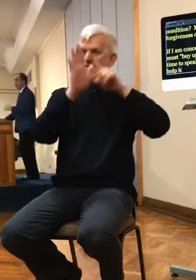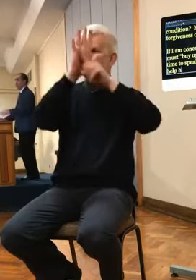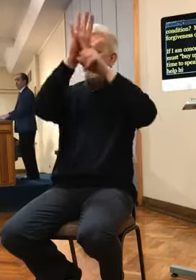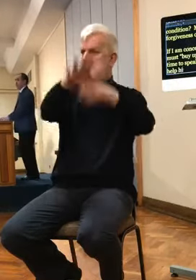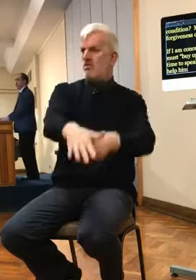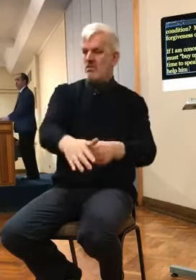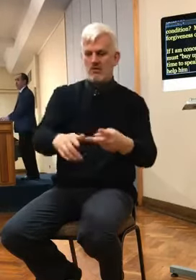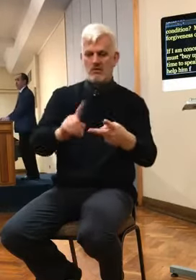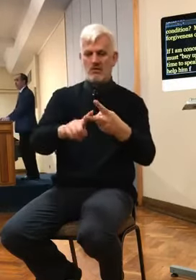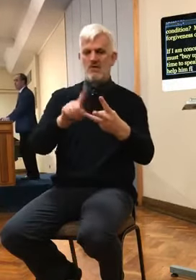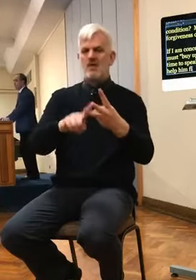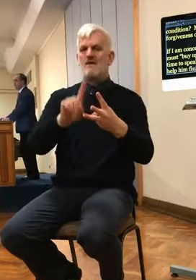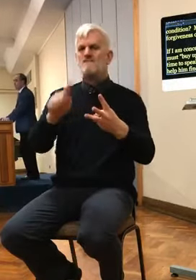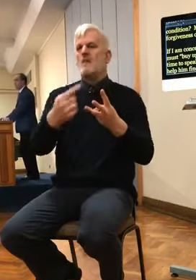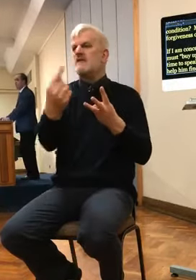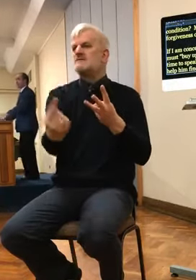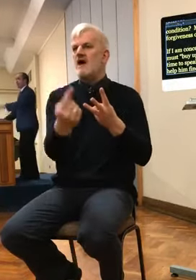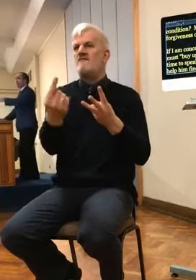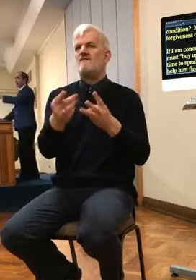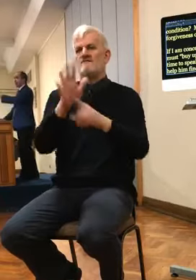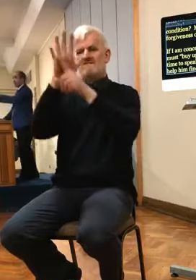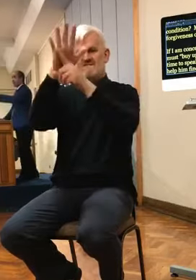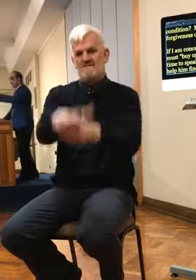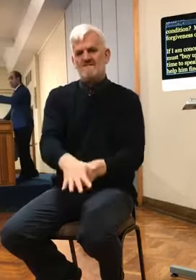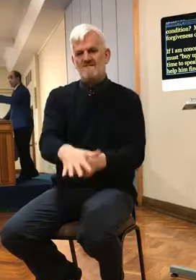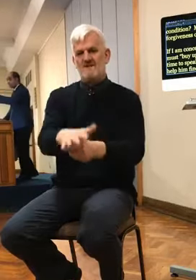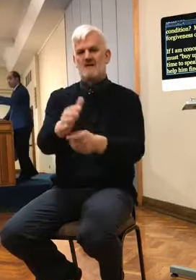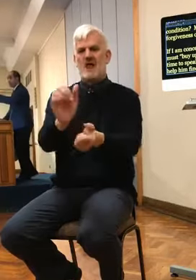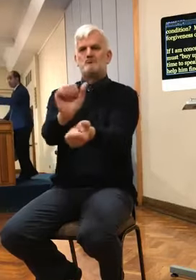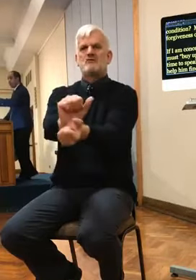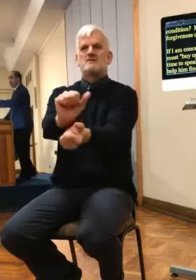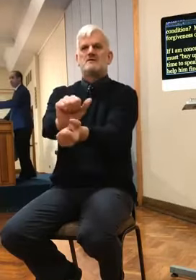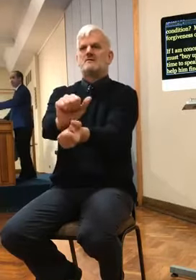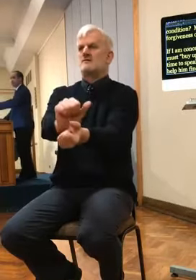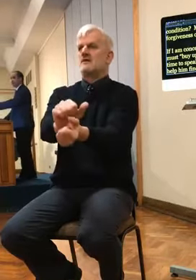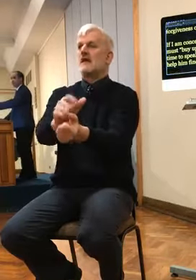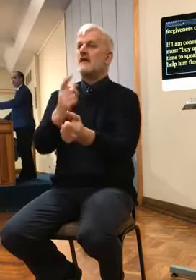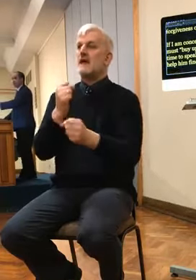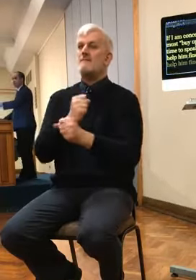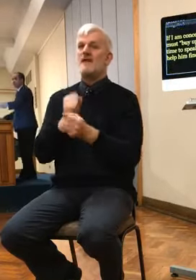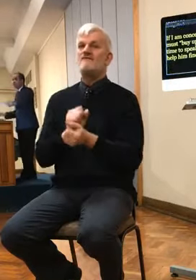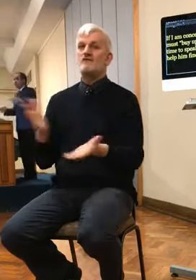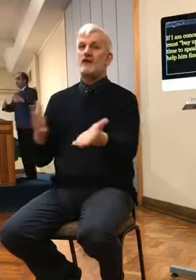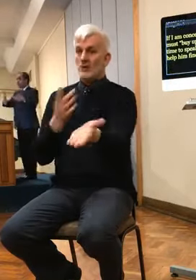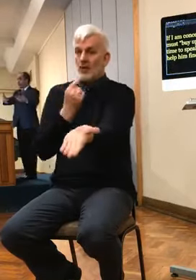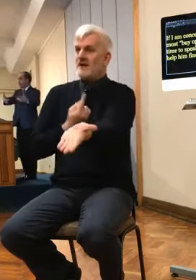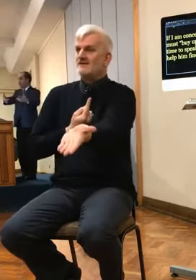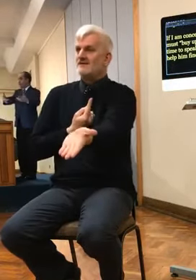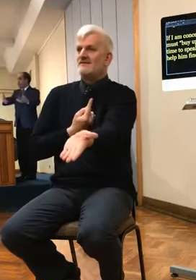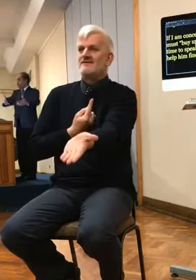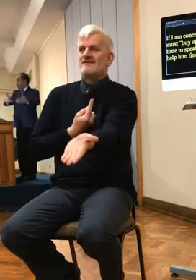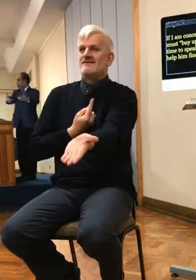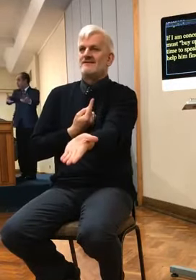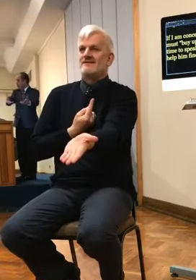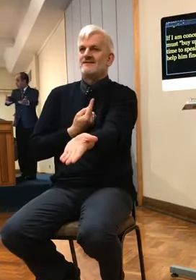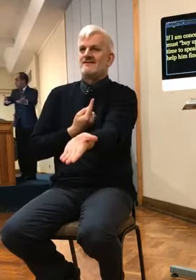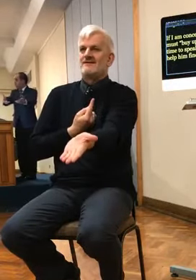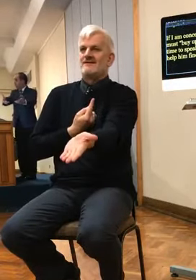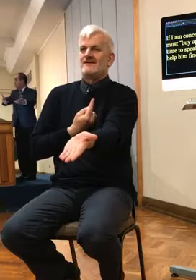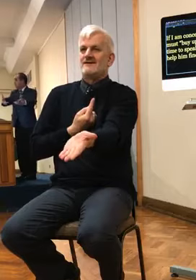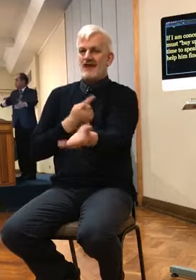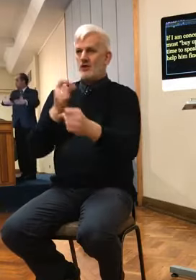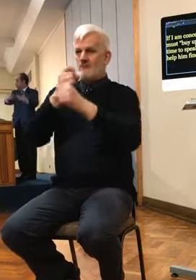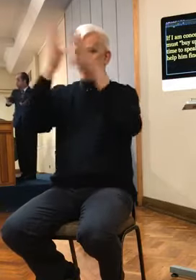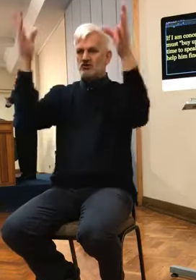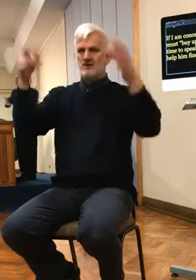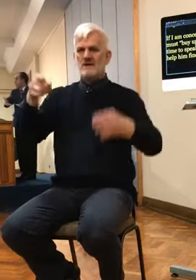self. We can redeem. Actually, that's the picture behind the word redeem. Here is someone sold to the